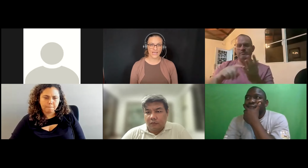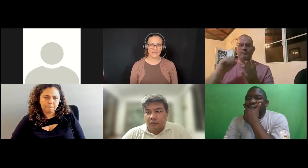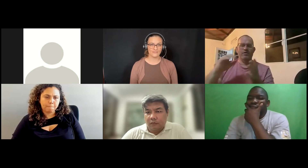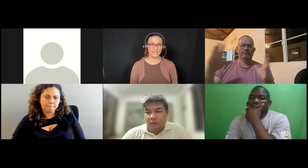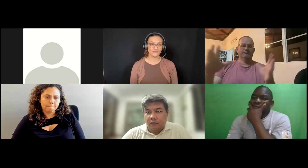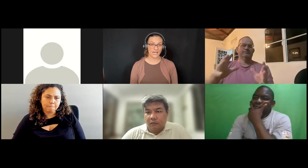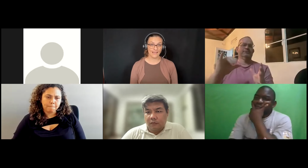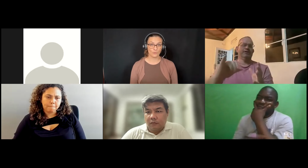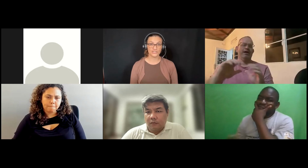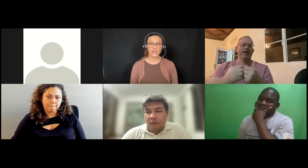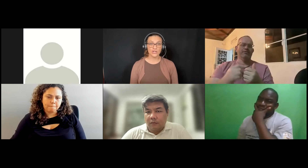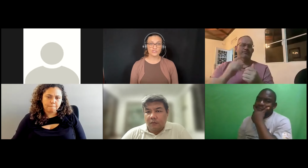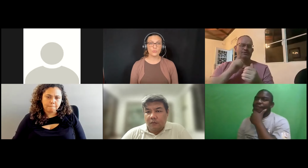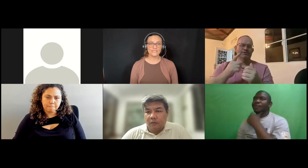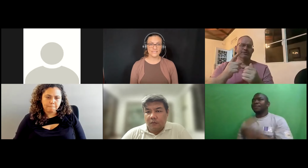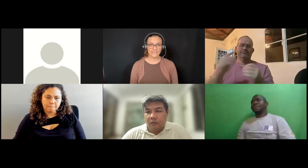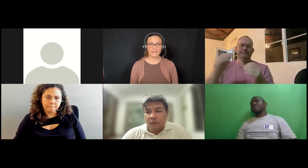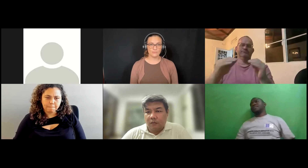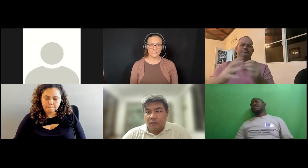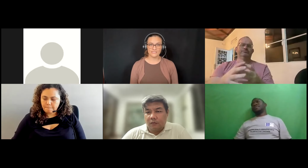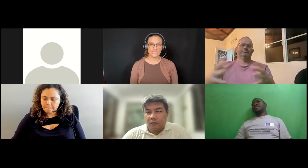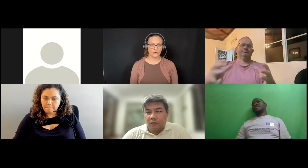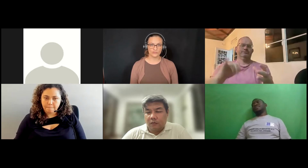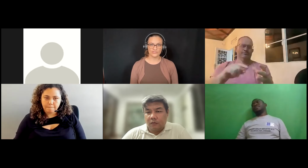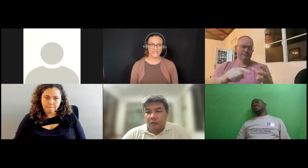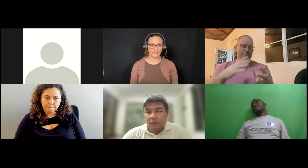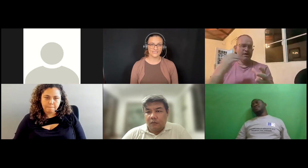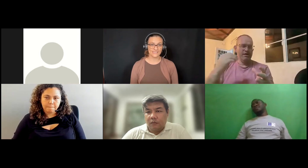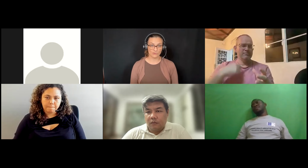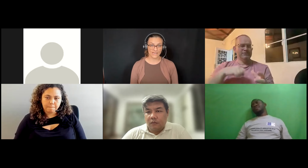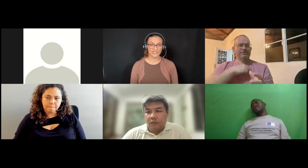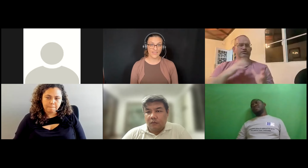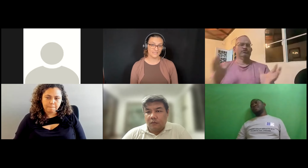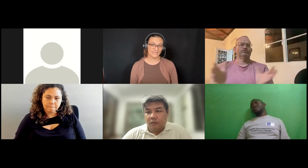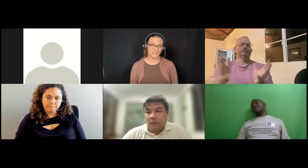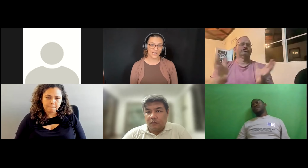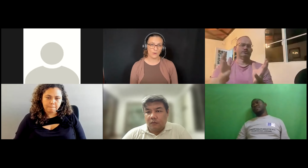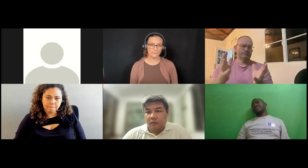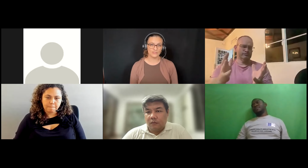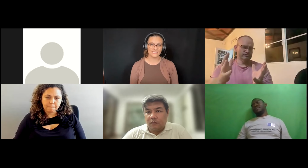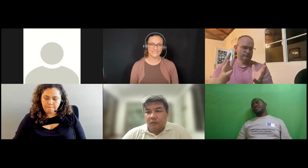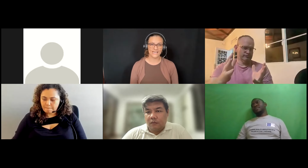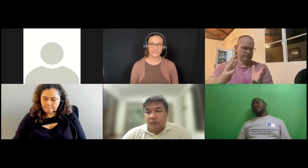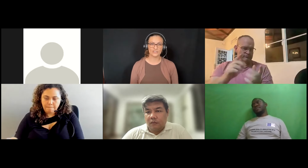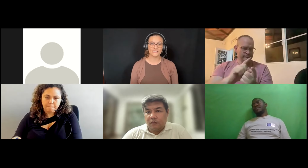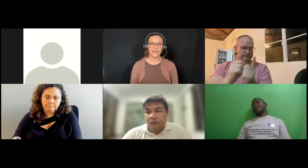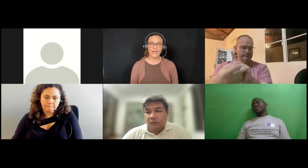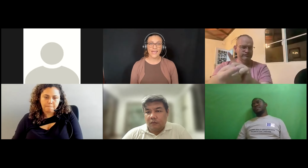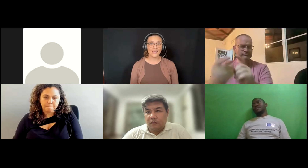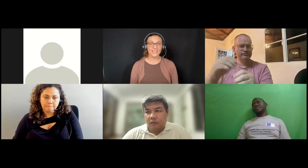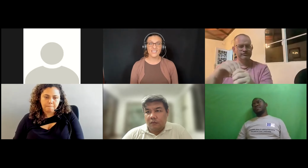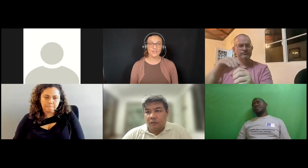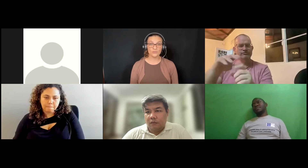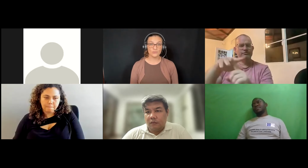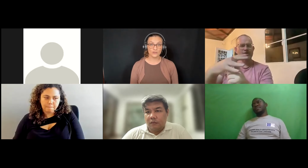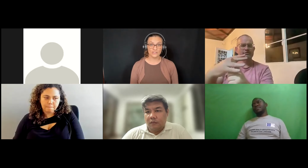research of sign language. So we did gather many stakeholders in consideration of that, and it's actually how we built these standards.